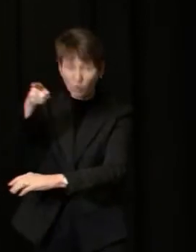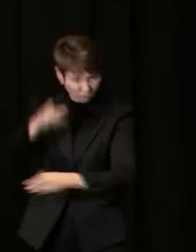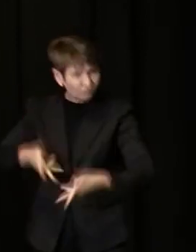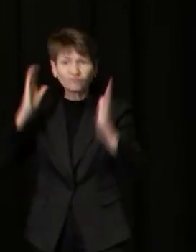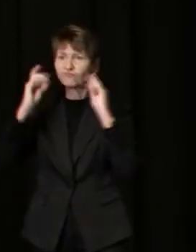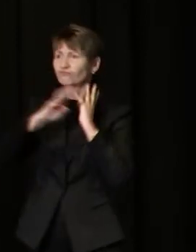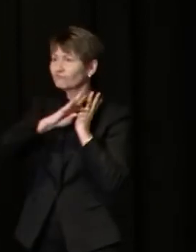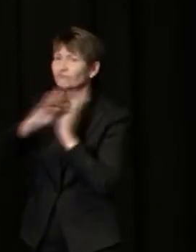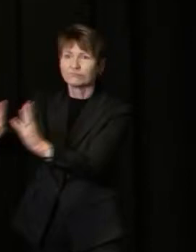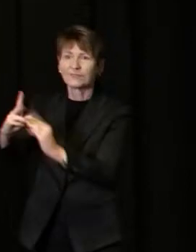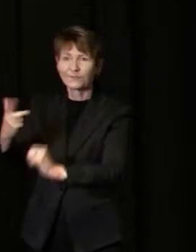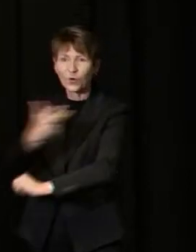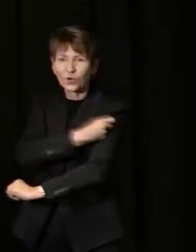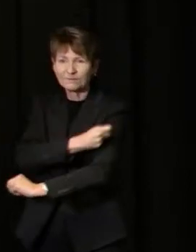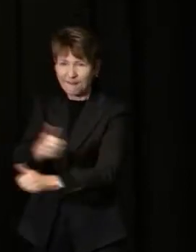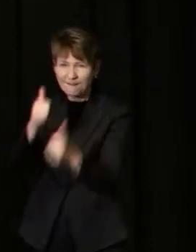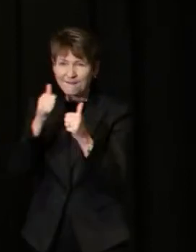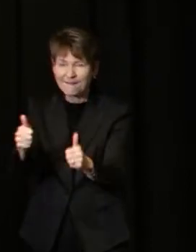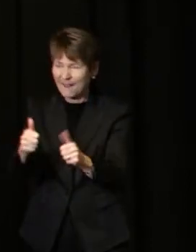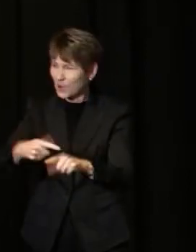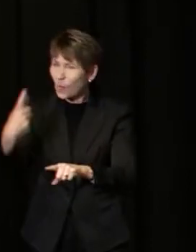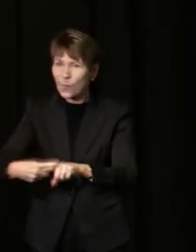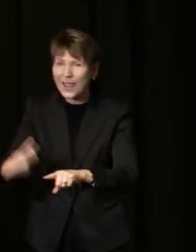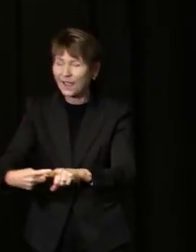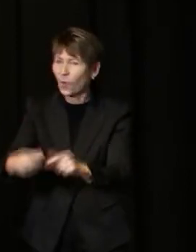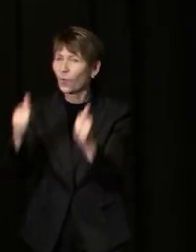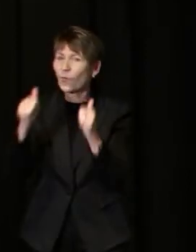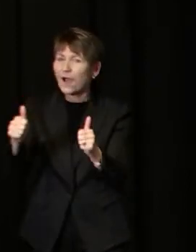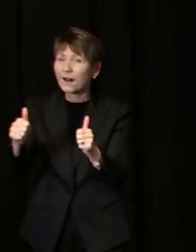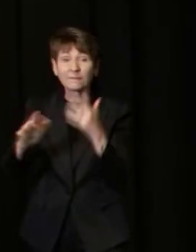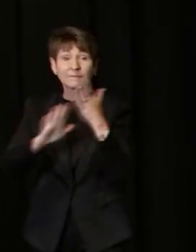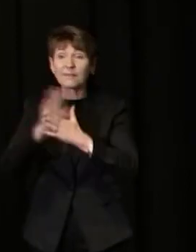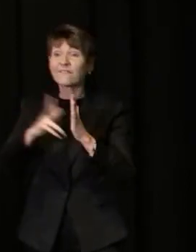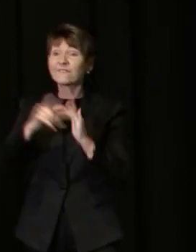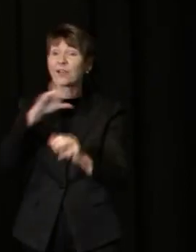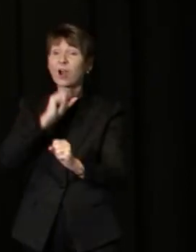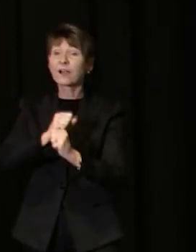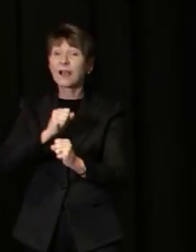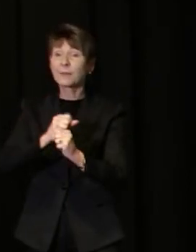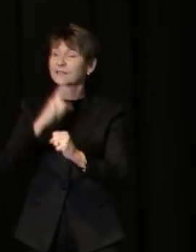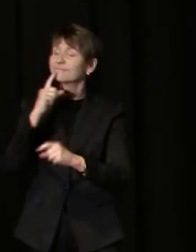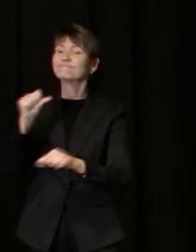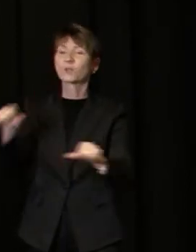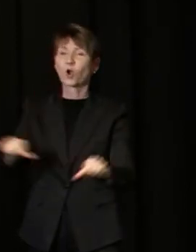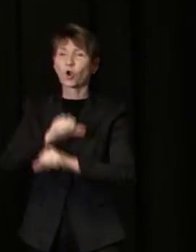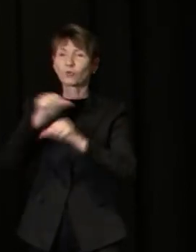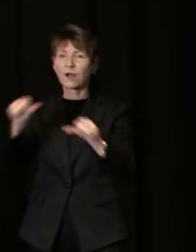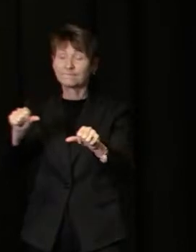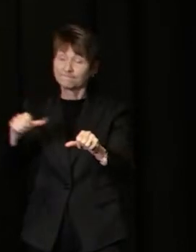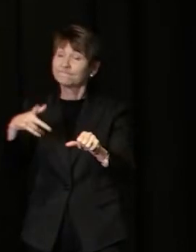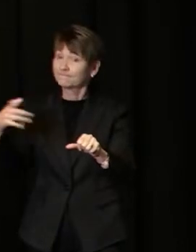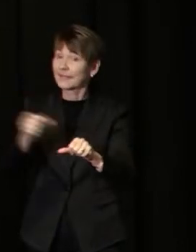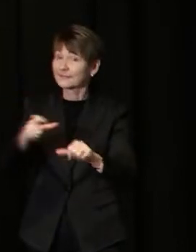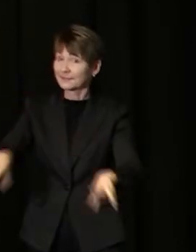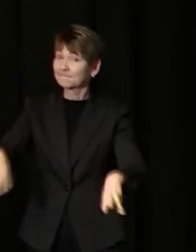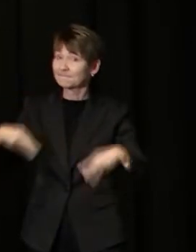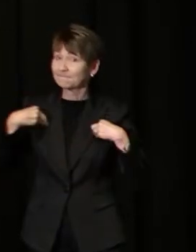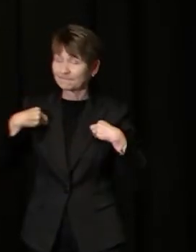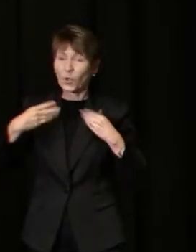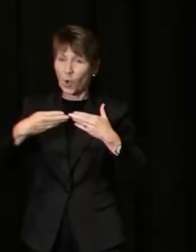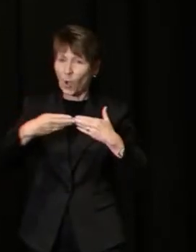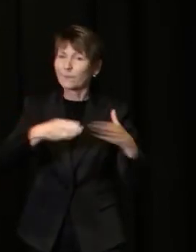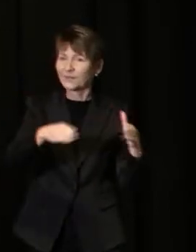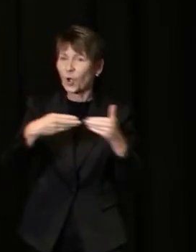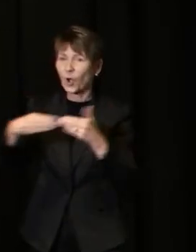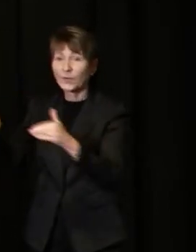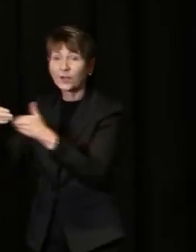numbers. And that means we have to open the place up and we have to have a series of rules. We